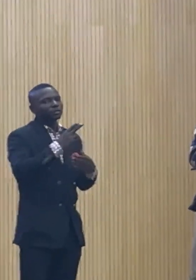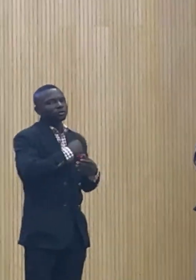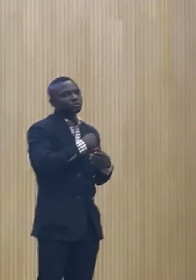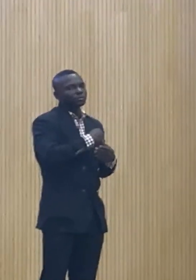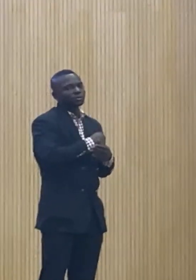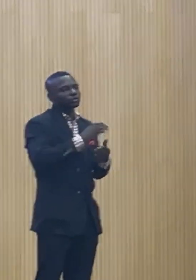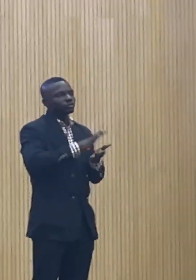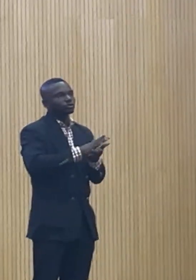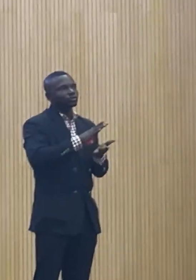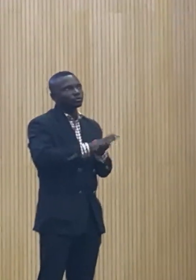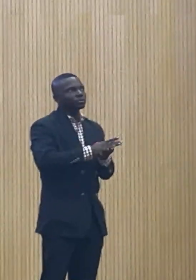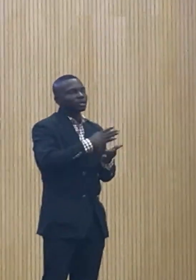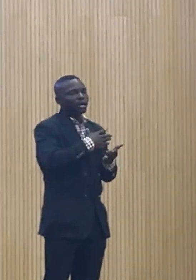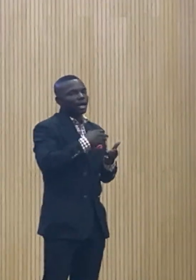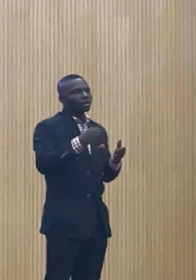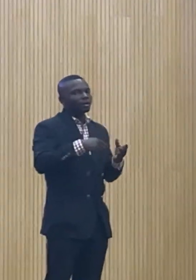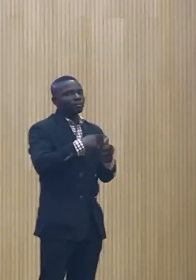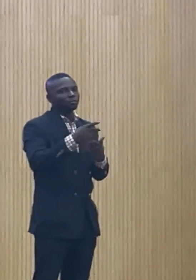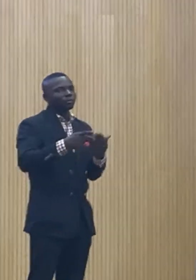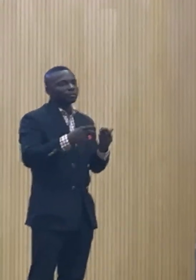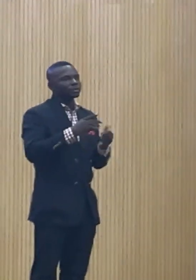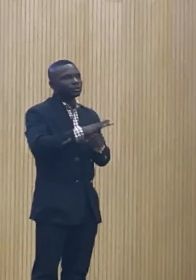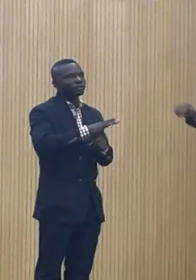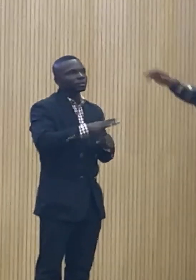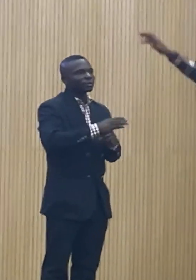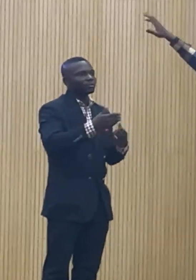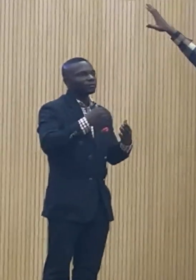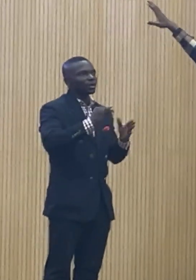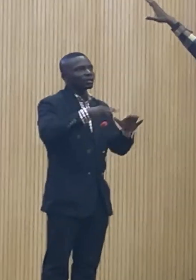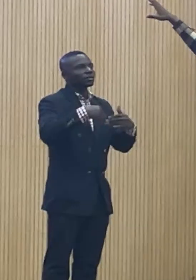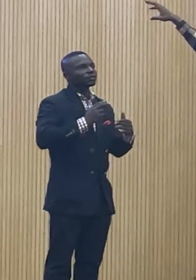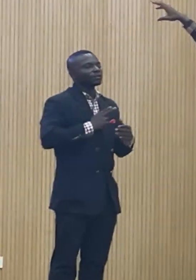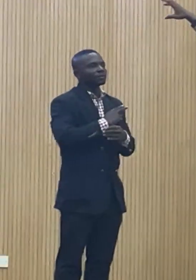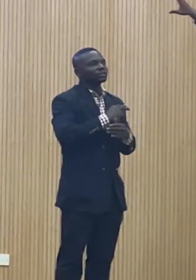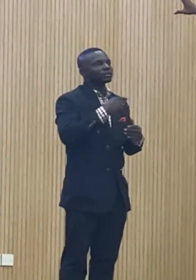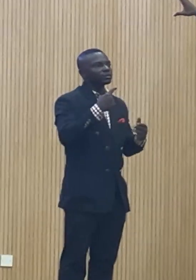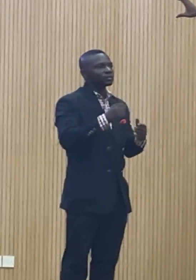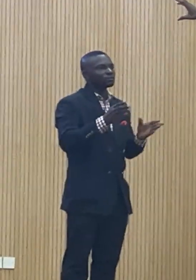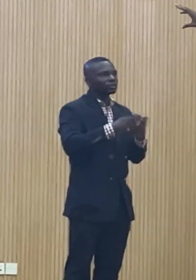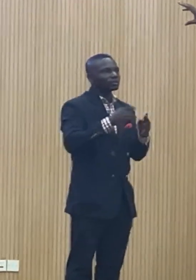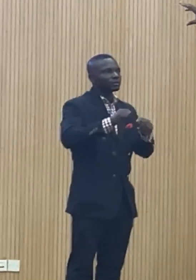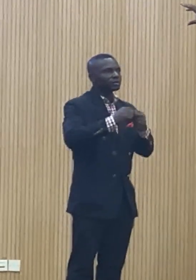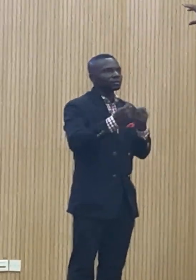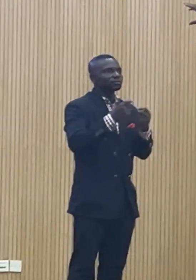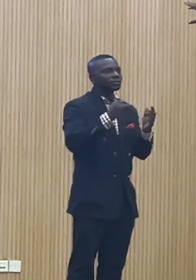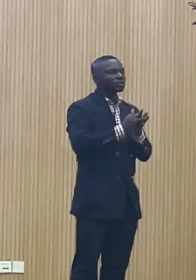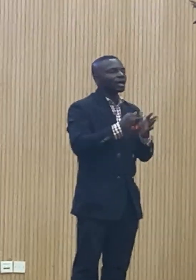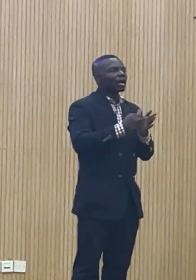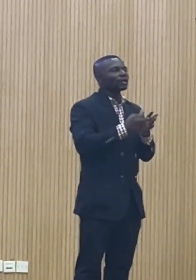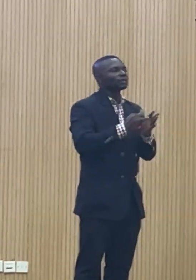hospital, schools, and public spaces. Now, before I give us meet the team that deployed the